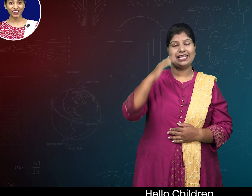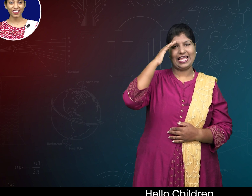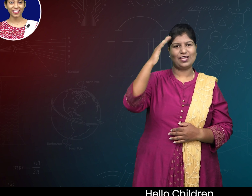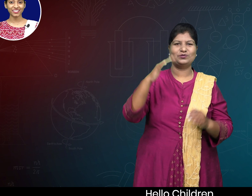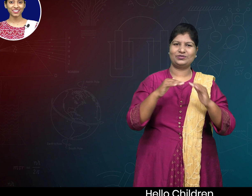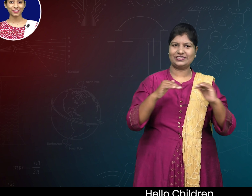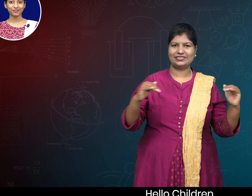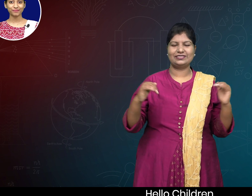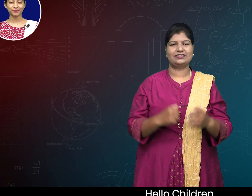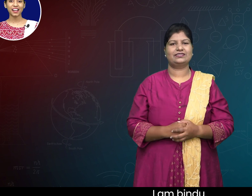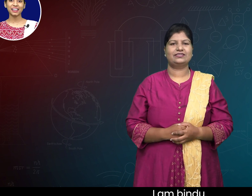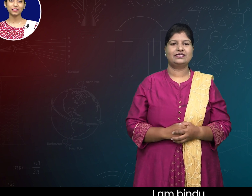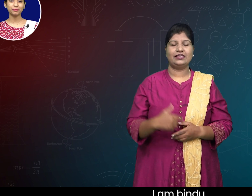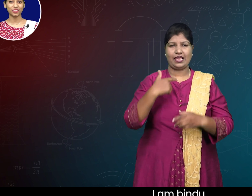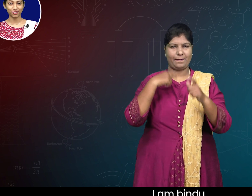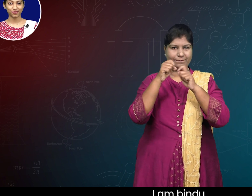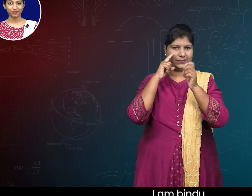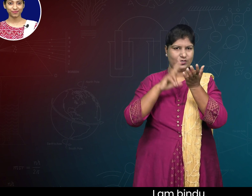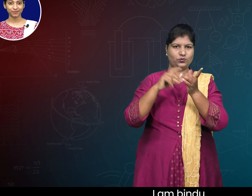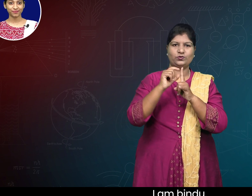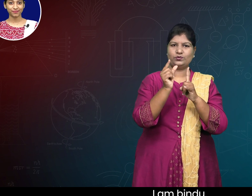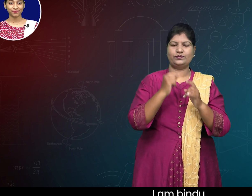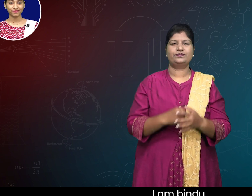Hello children, I am Bindu.